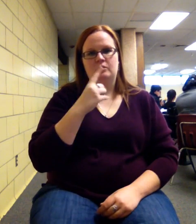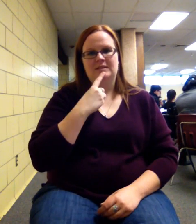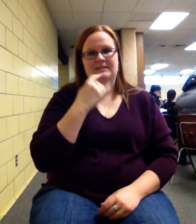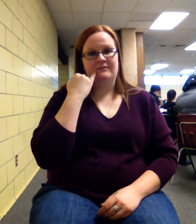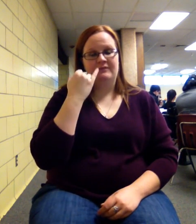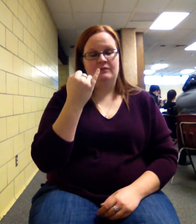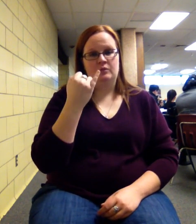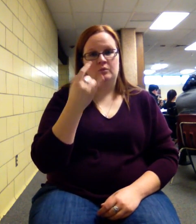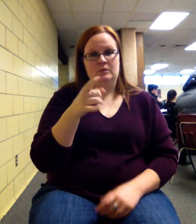number 72